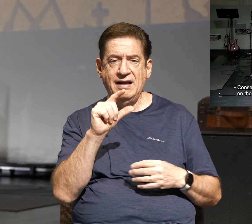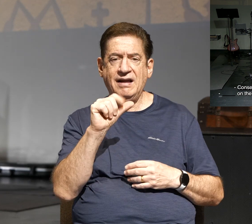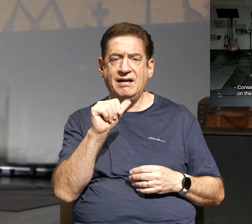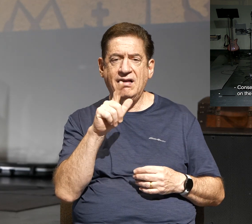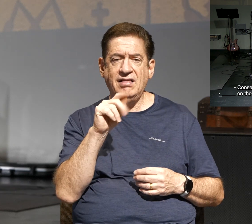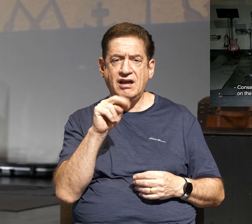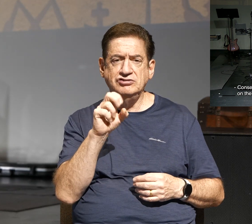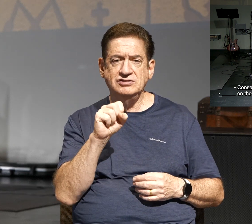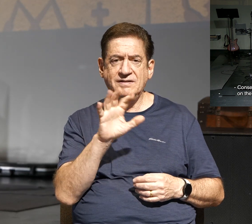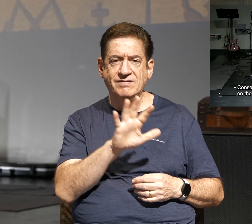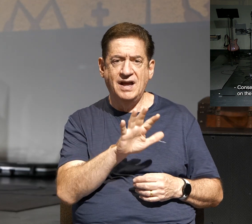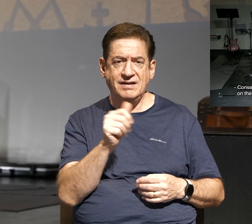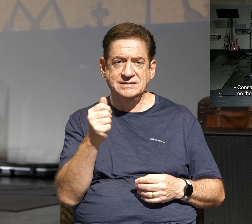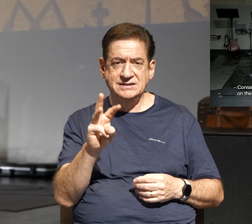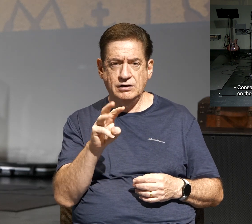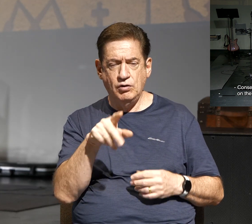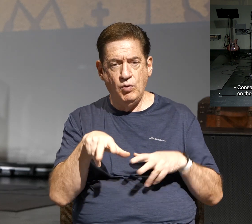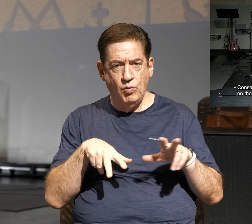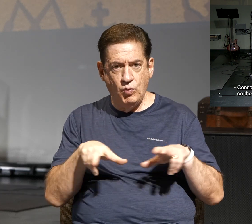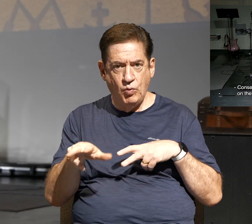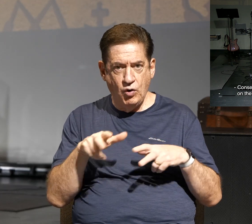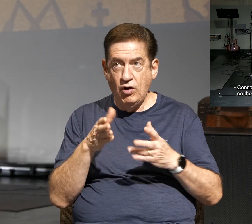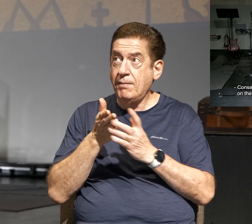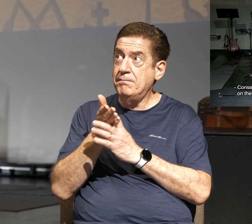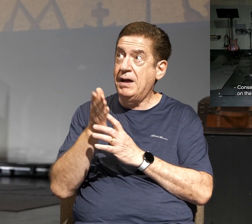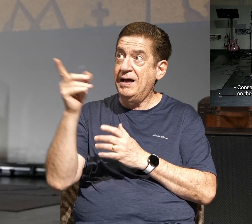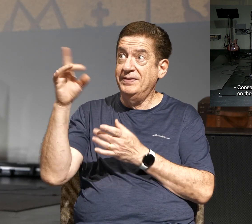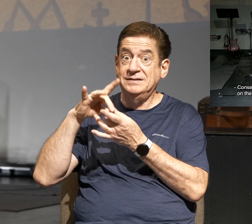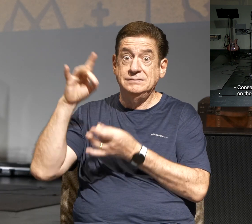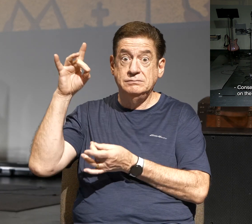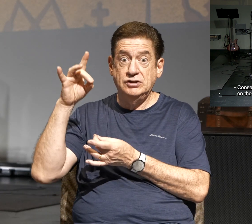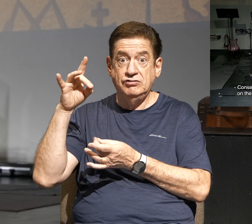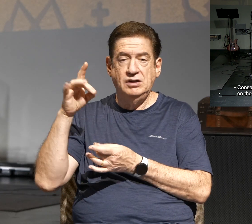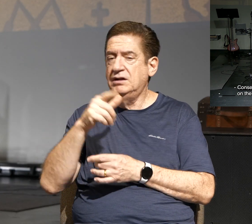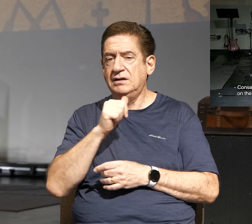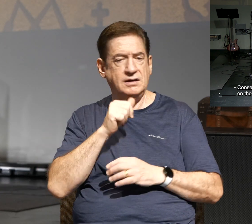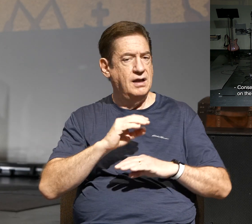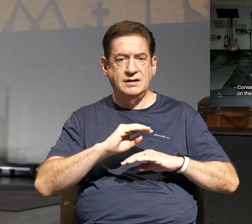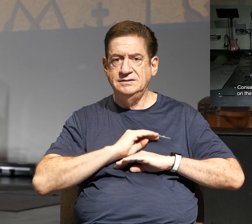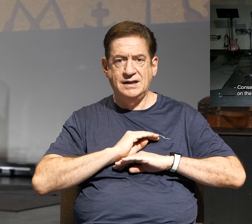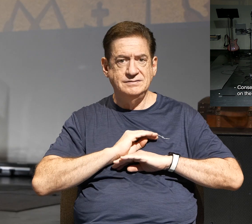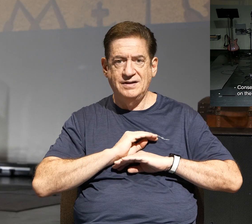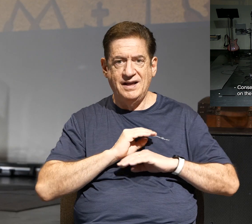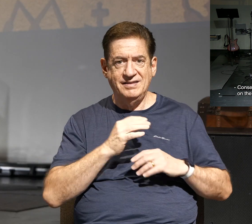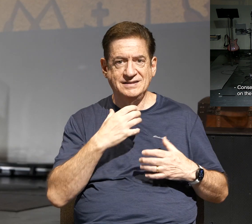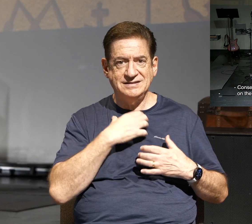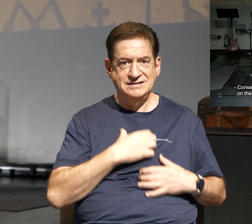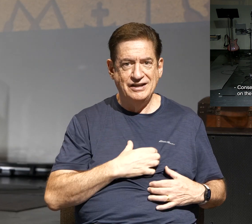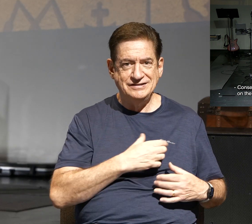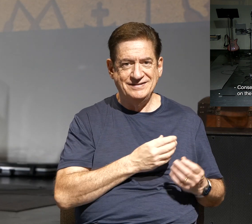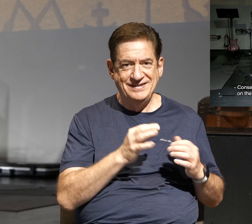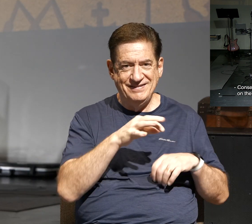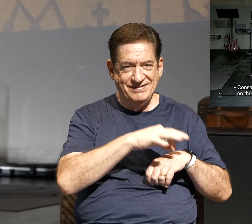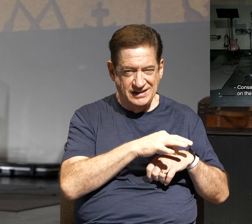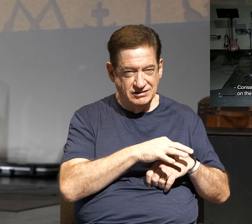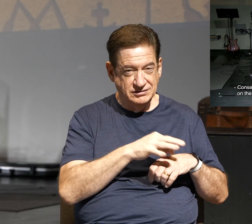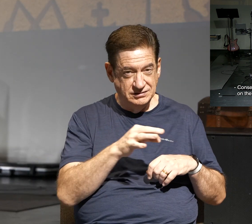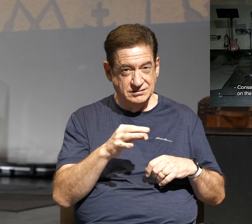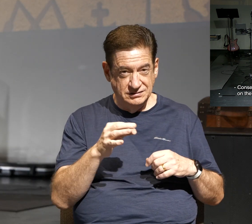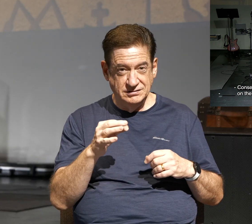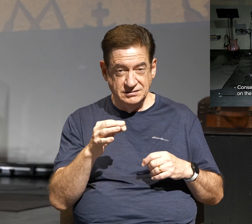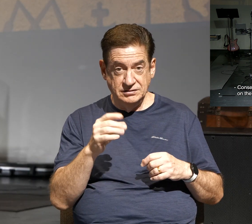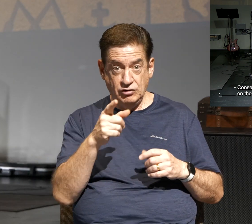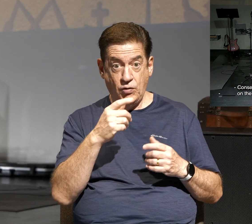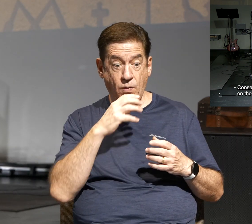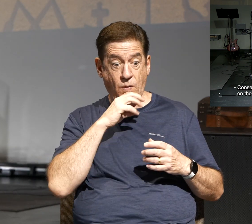5:16, walk by the Spirit and you will not gratify the desires of the flesh. So this goes all the way back. This is putting